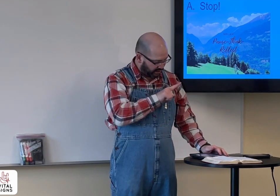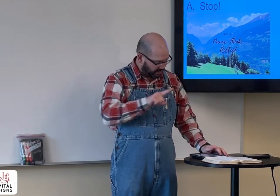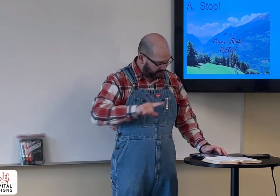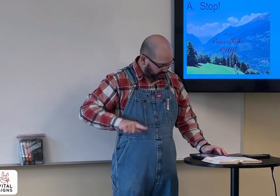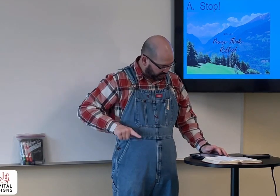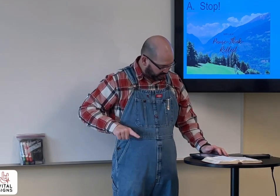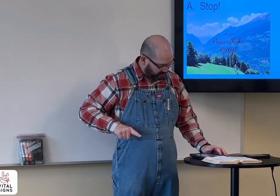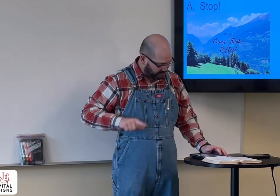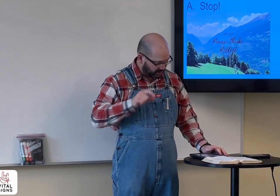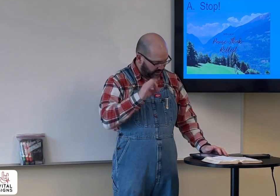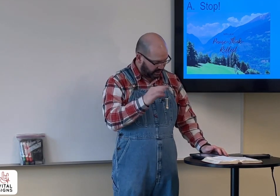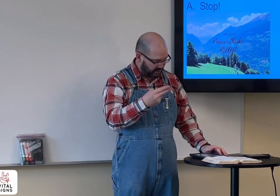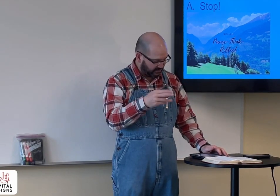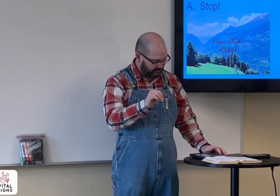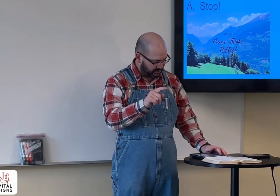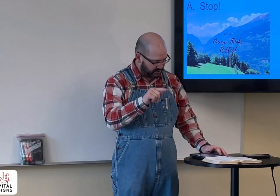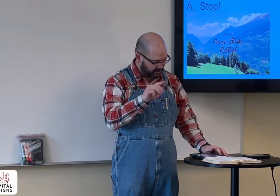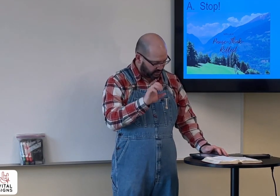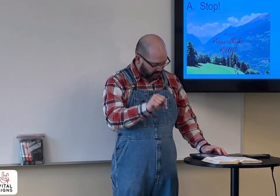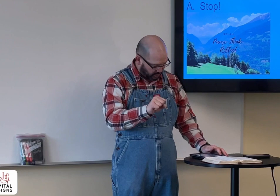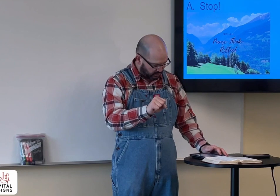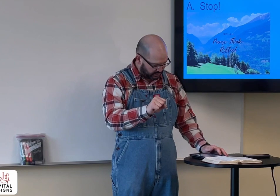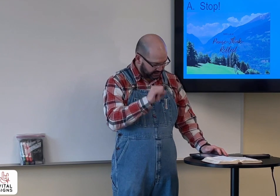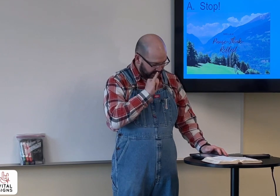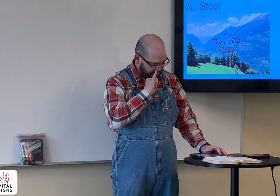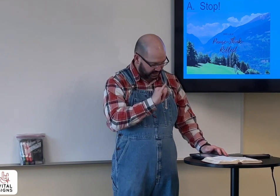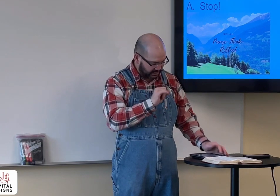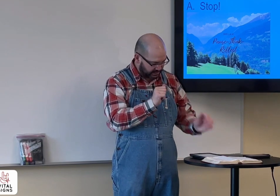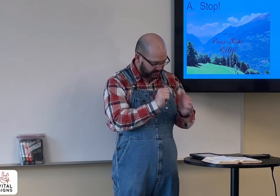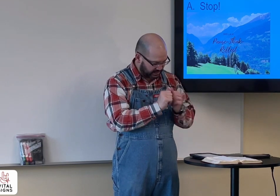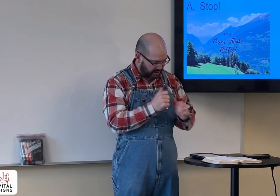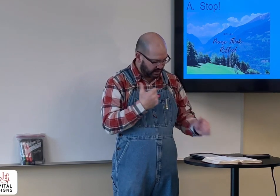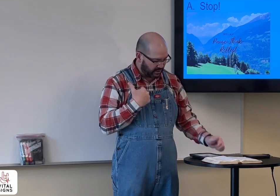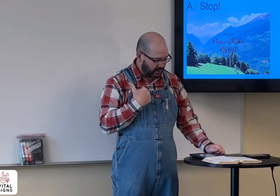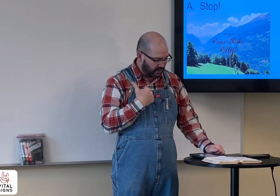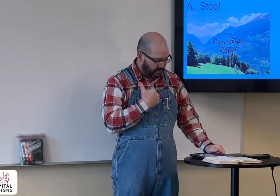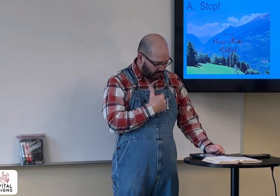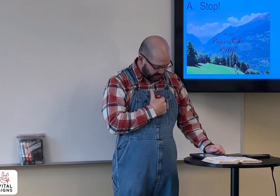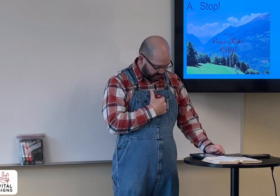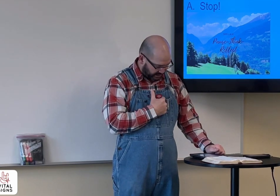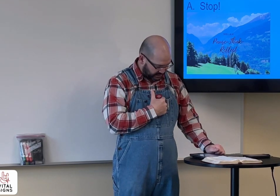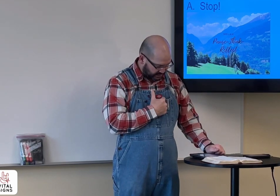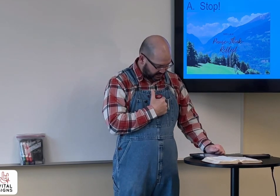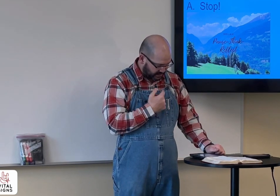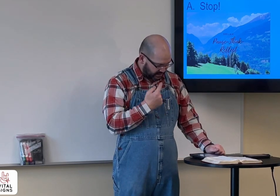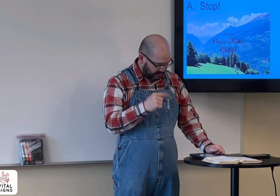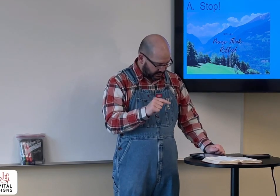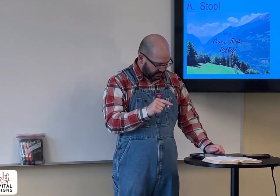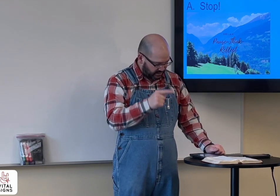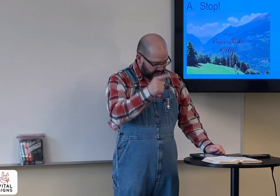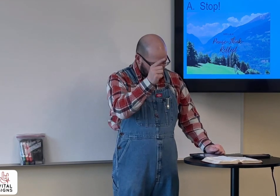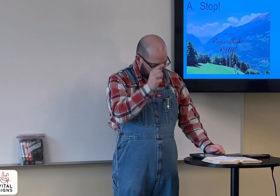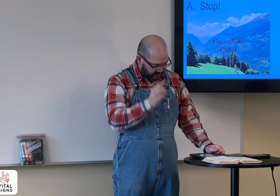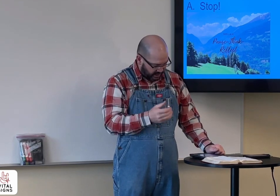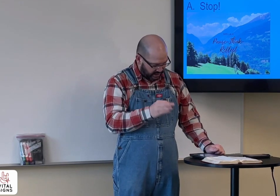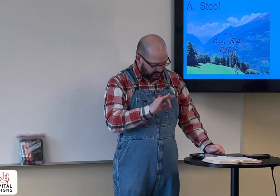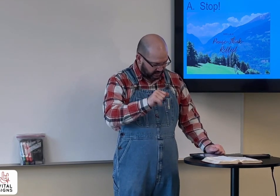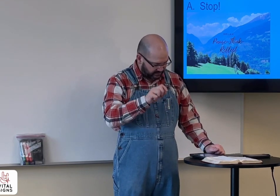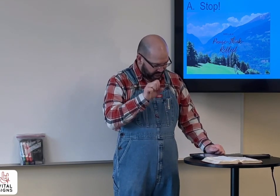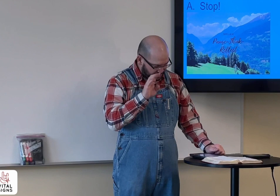The Lord of hosts is with us. The God of